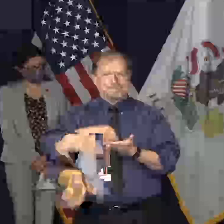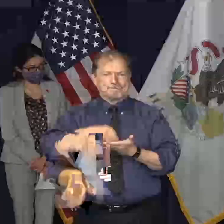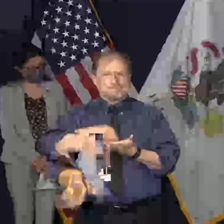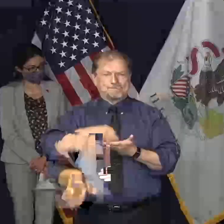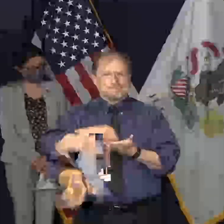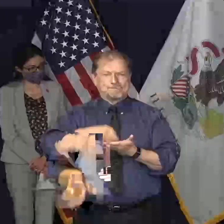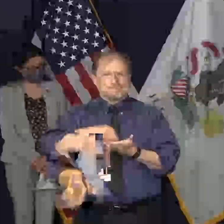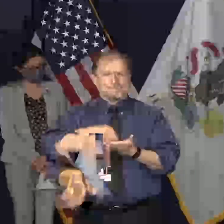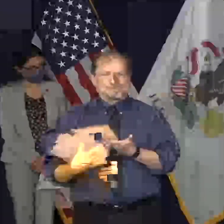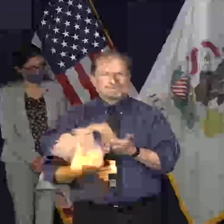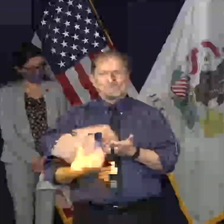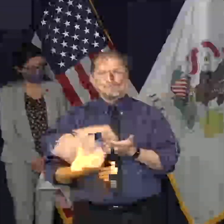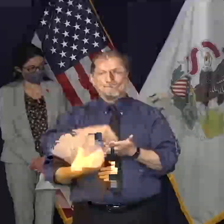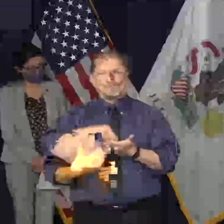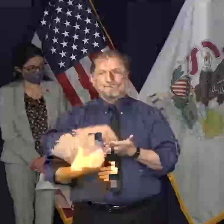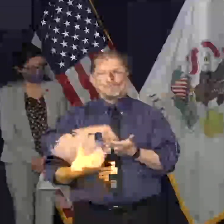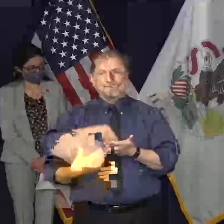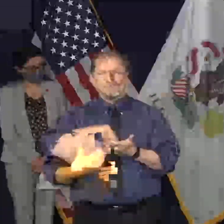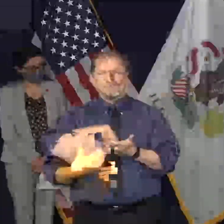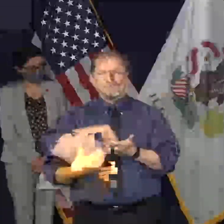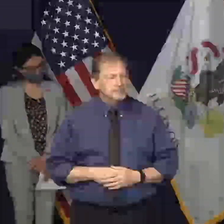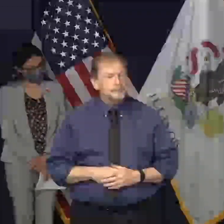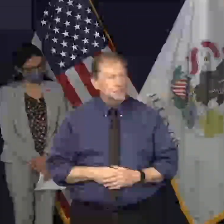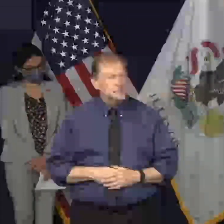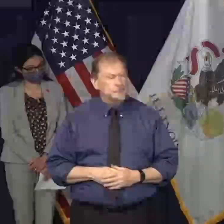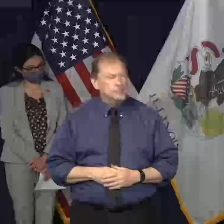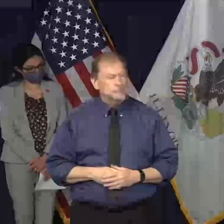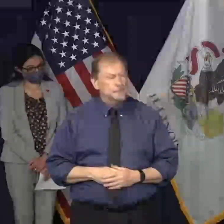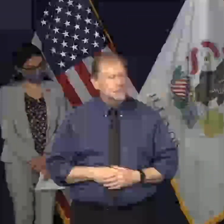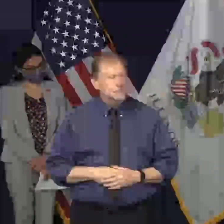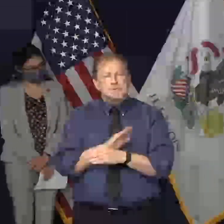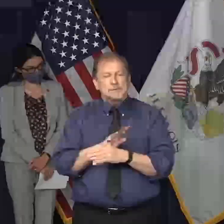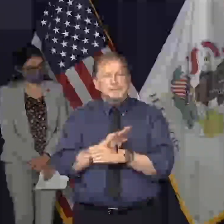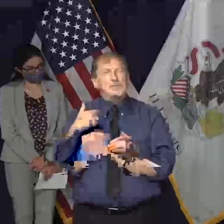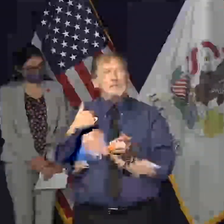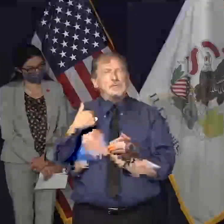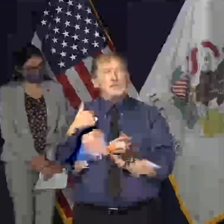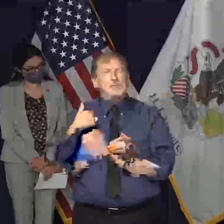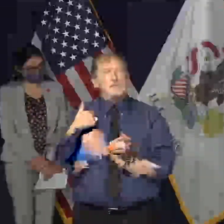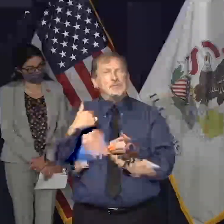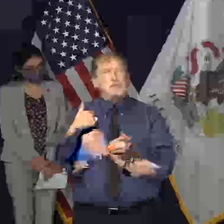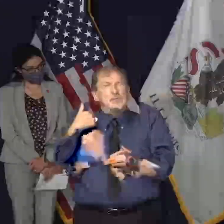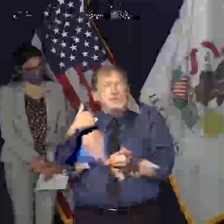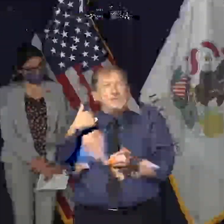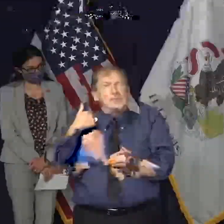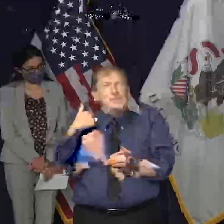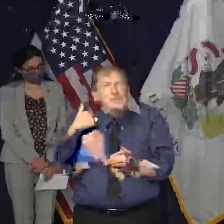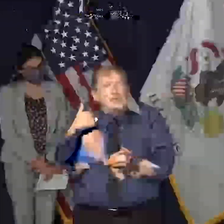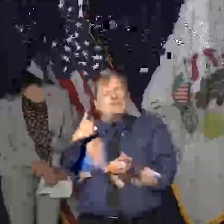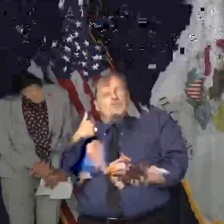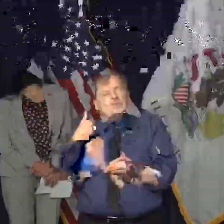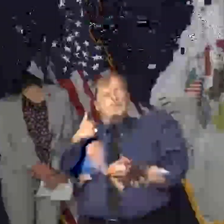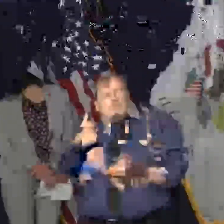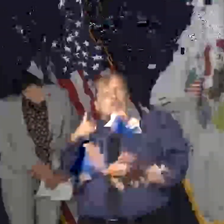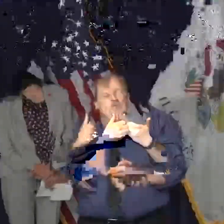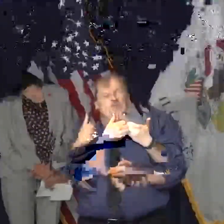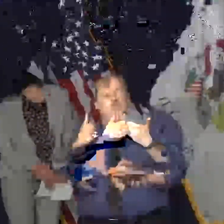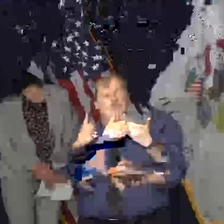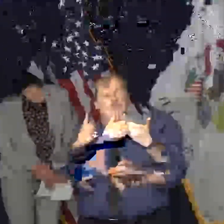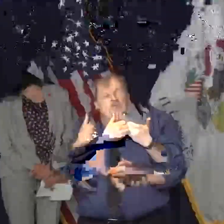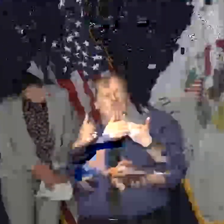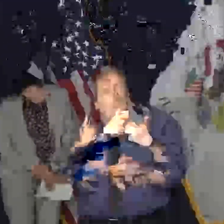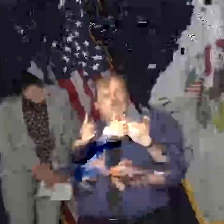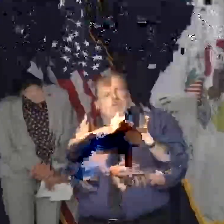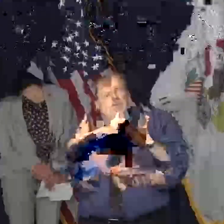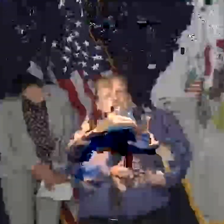All businesses stay open with one-on-one coaching. Pretty soon we're going to launch a new program, and we